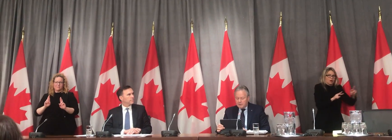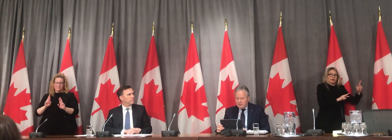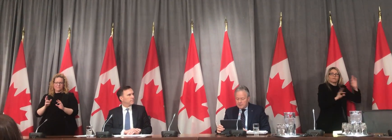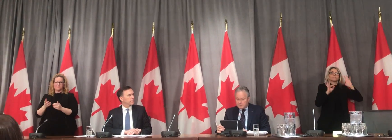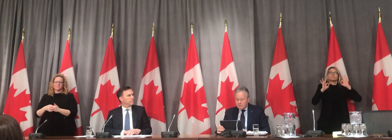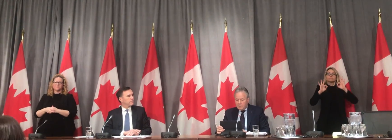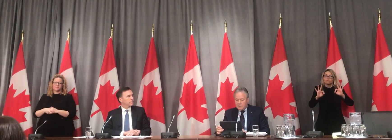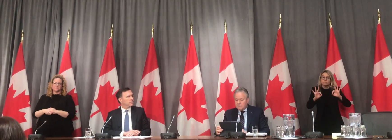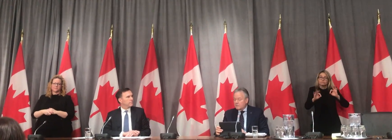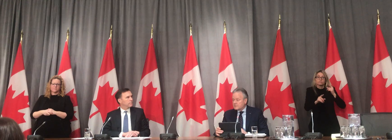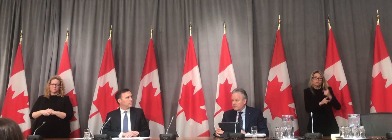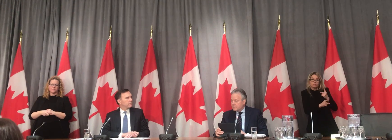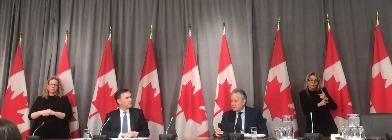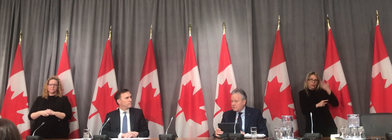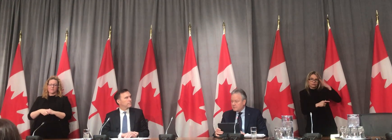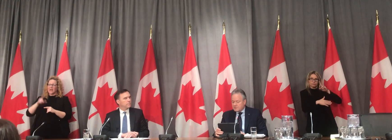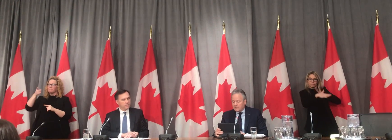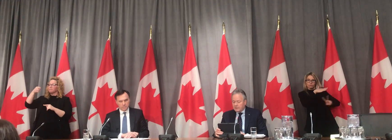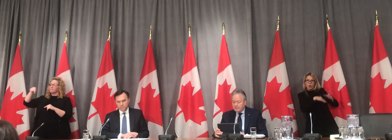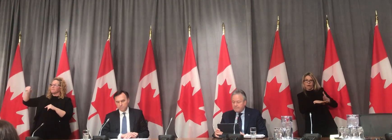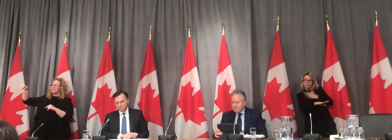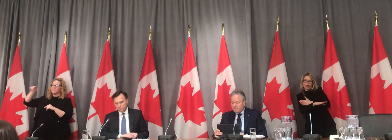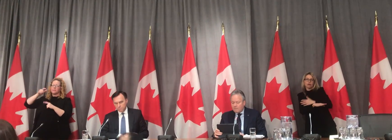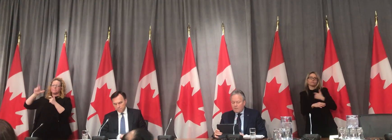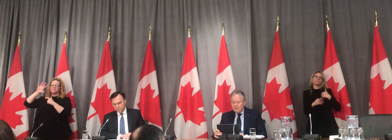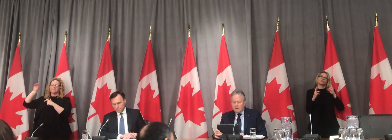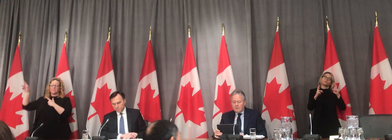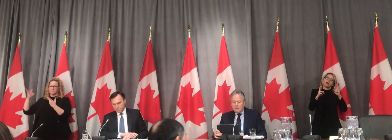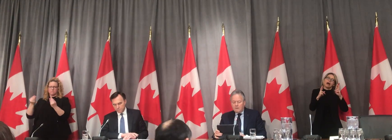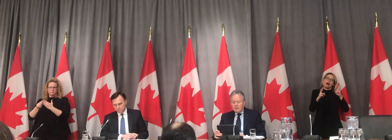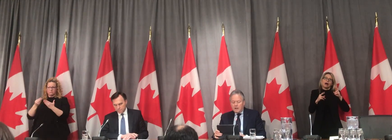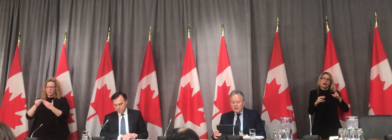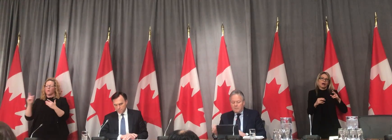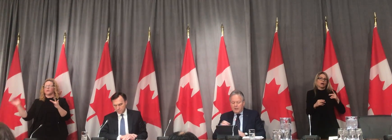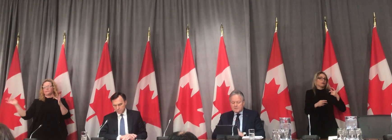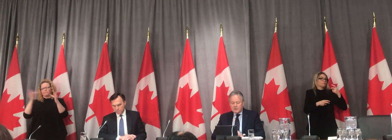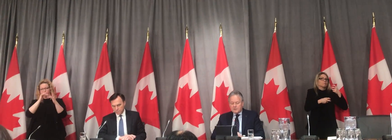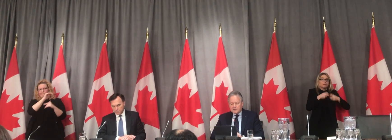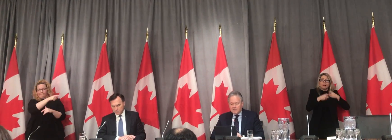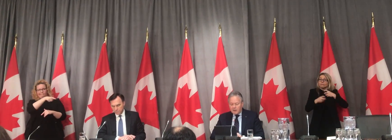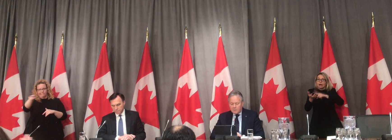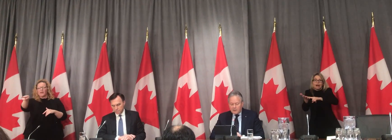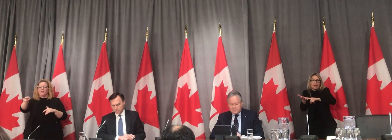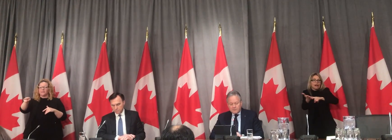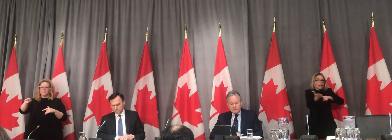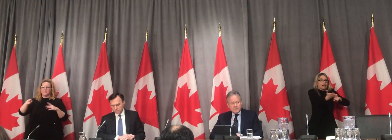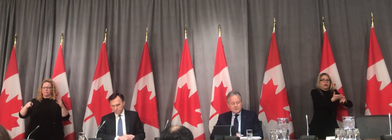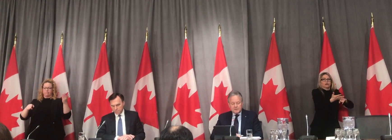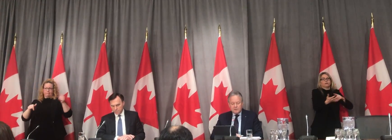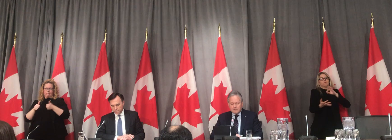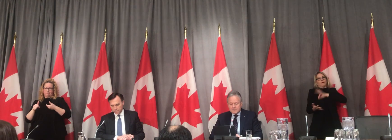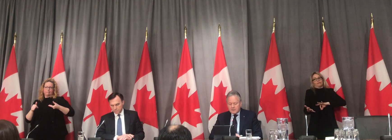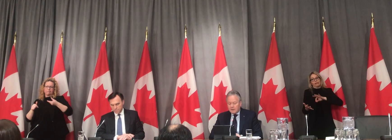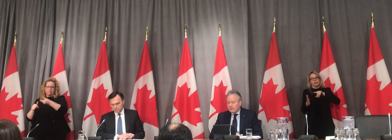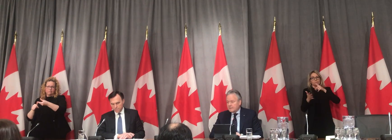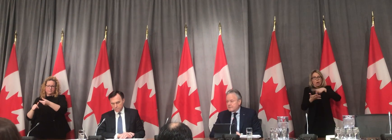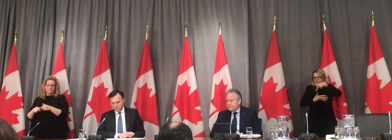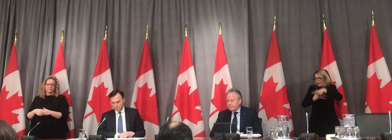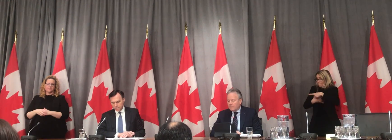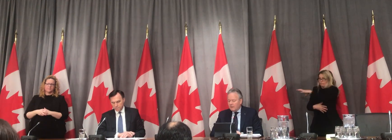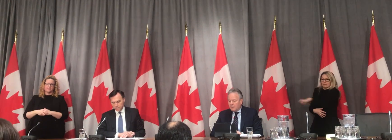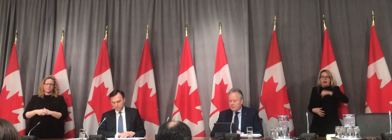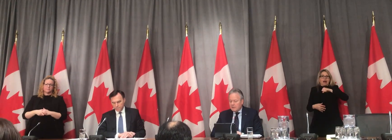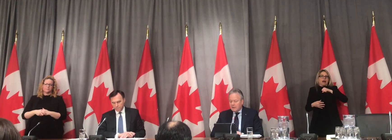facing liquidity issues will make use of this new facility. Canadian banks also conduct parts of their business in US